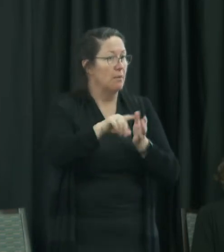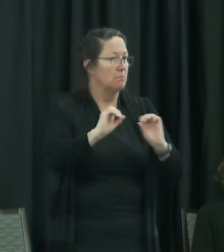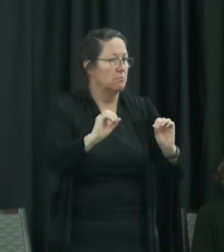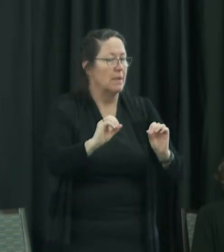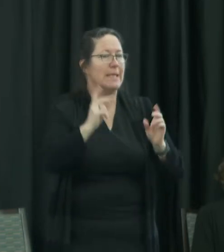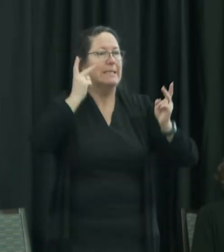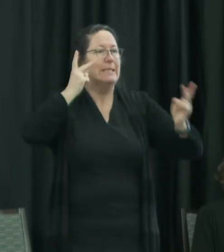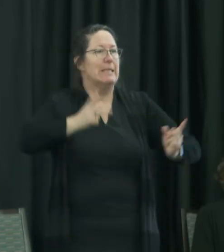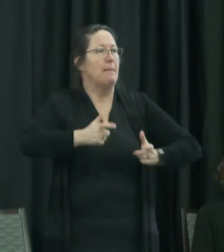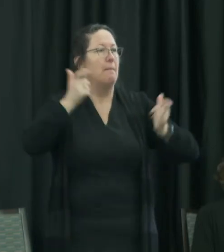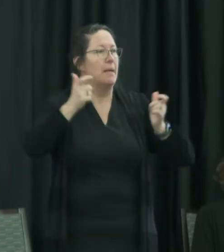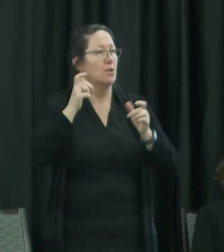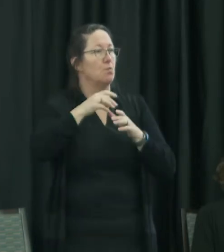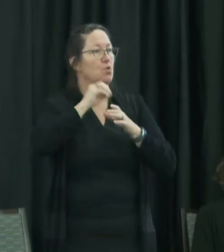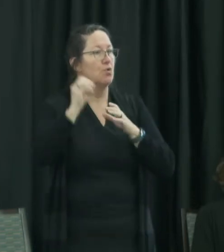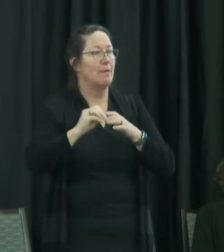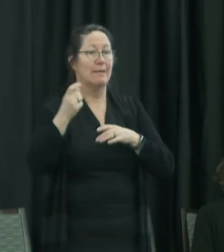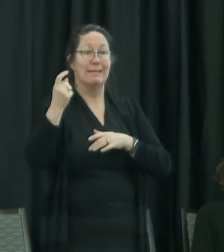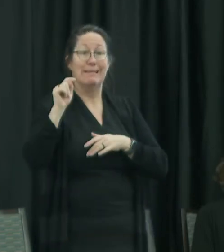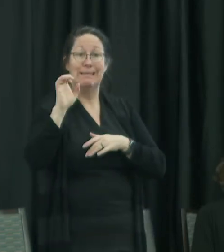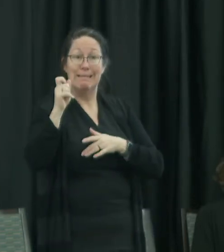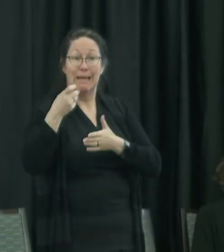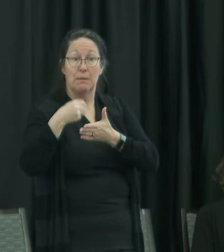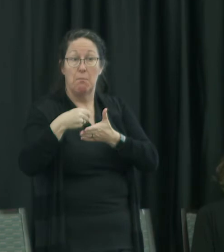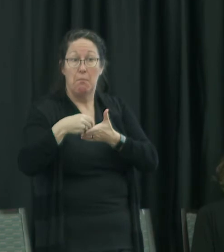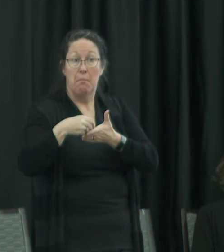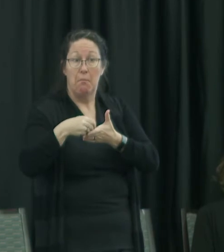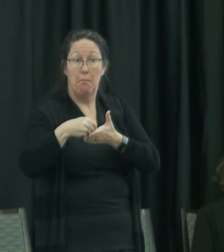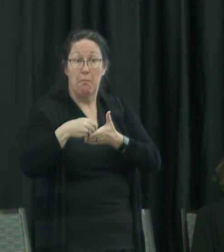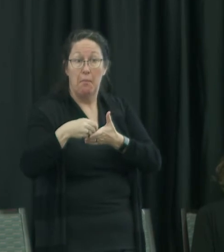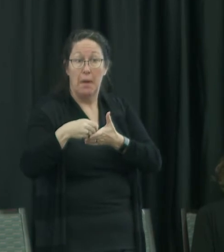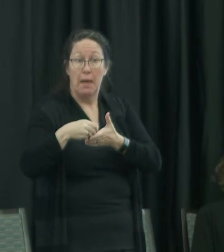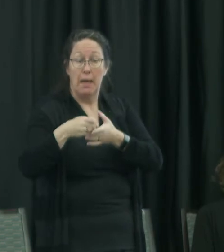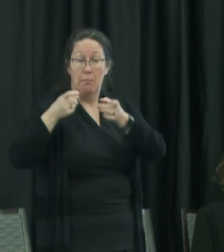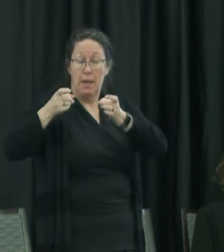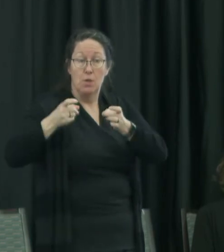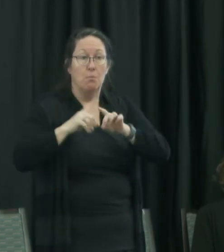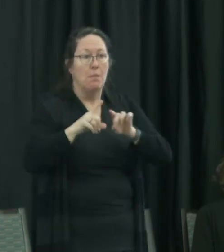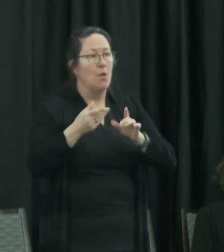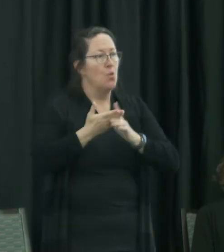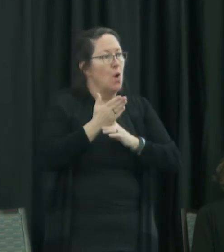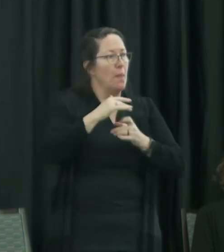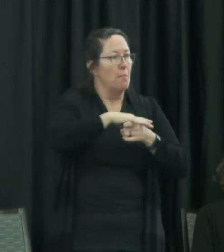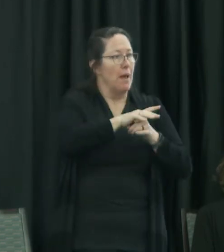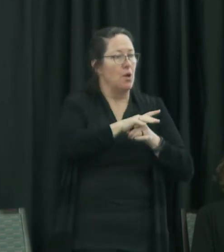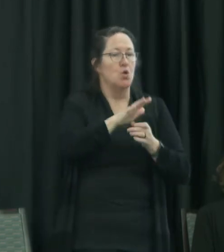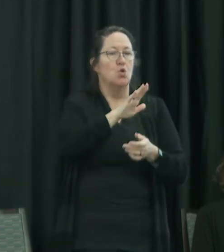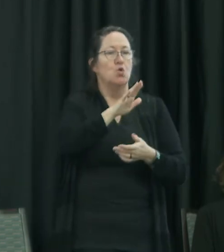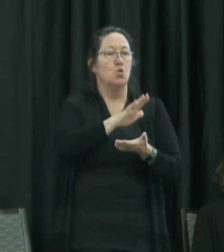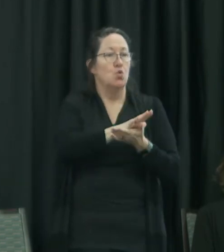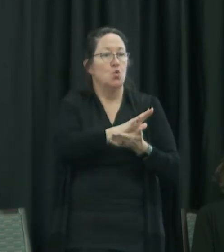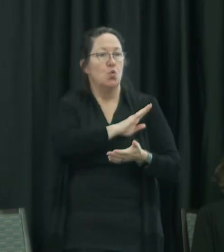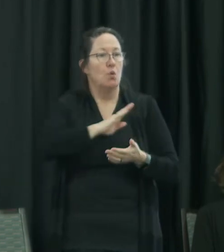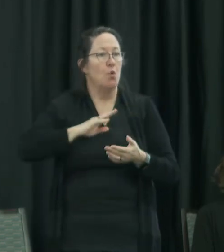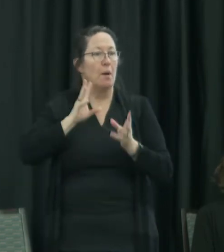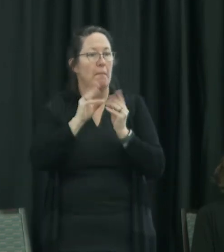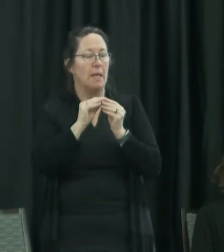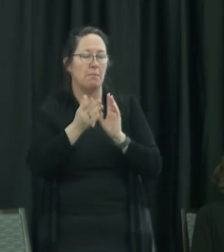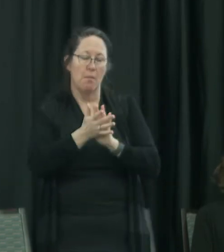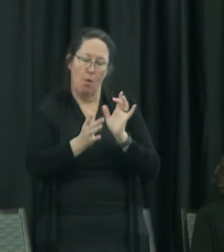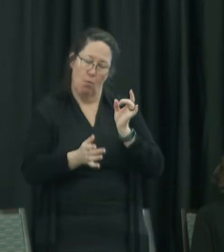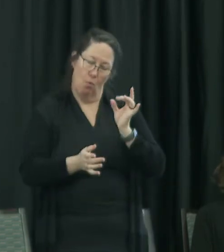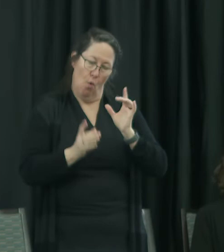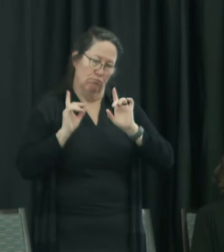the largest percentage of tax dollars within a taxing district. However, throughout this pandemic, school board meetings have become the